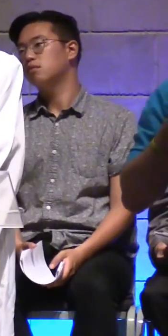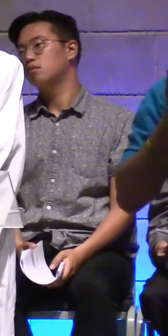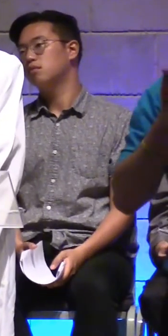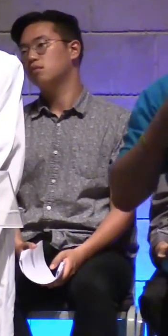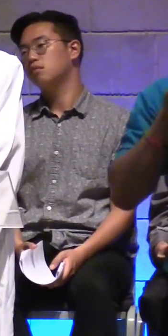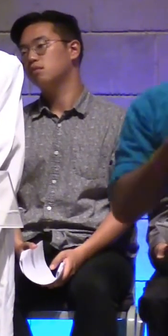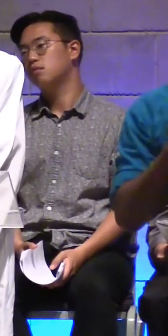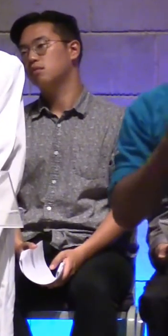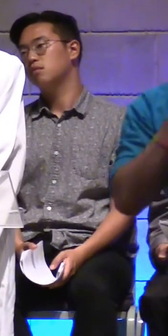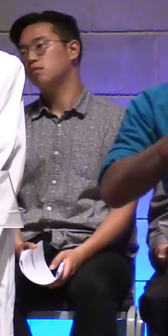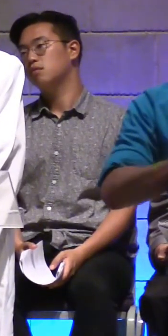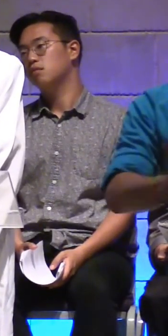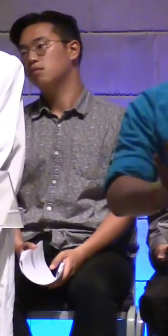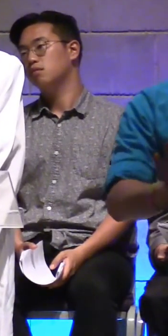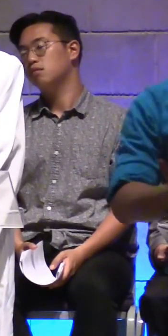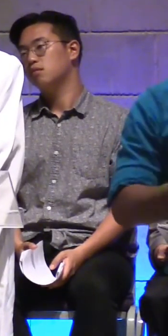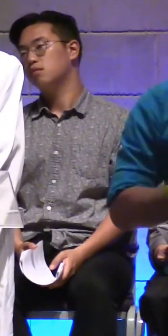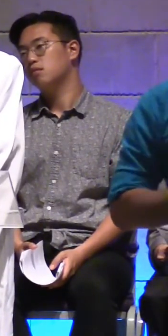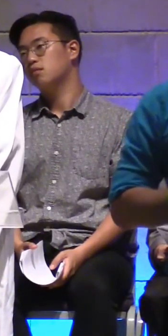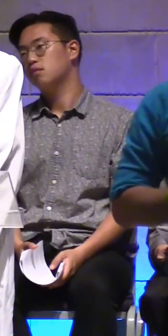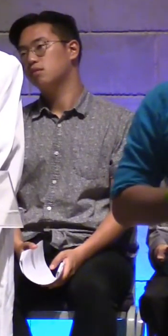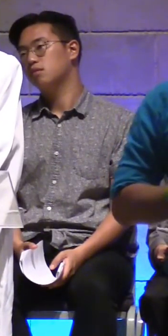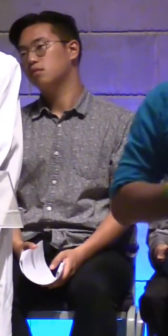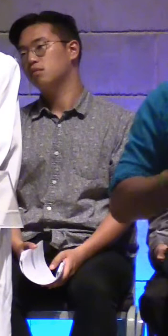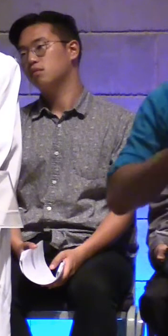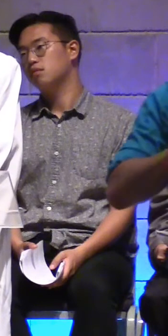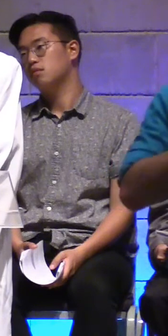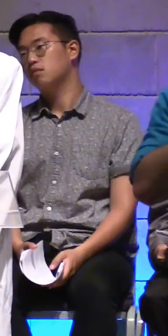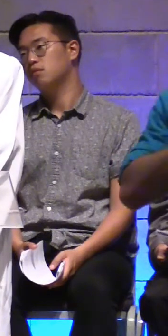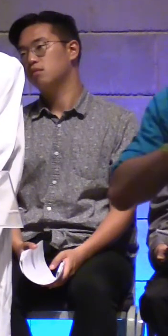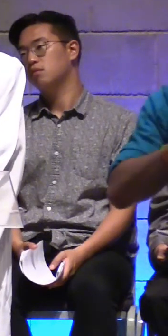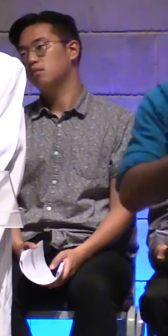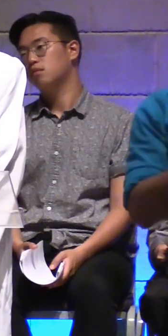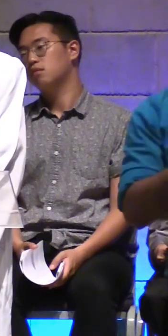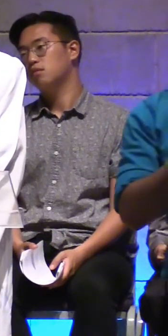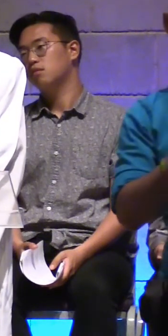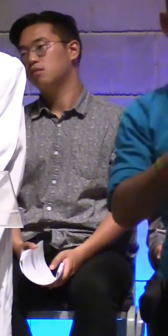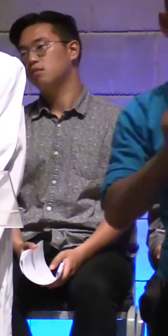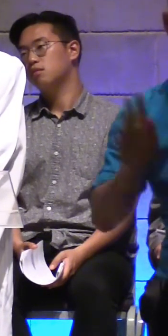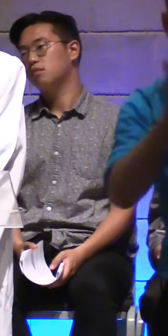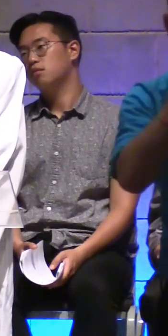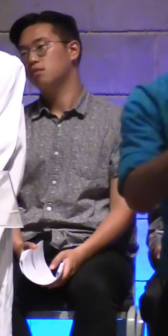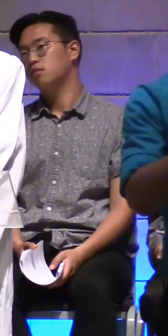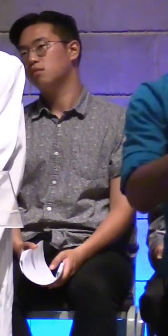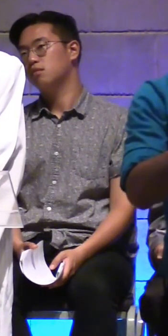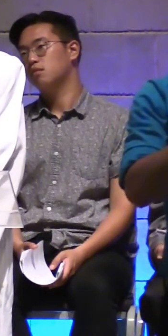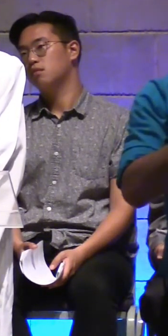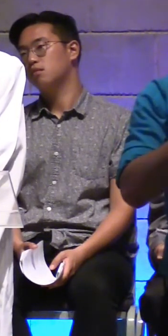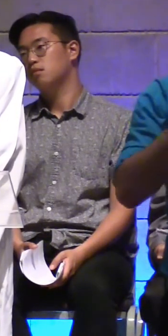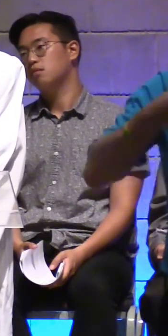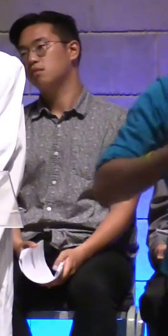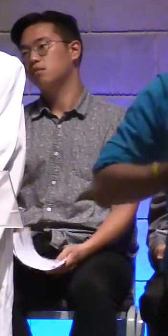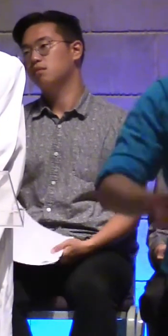to change faces, to change voices, to change faiths and still be welcomed at every